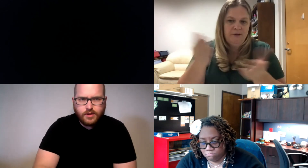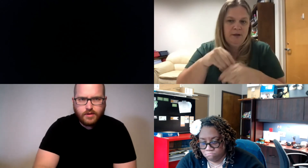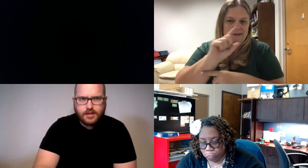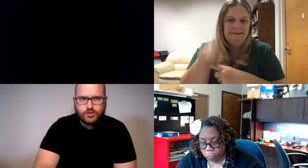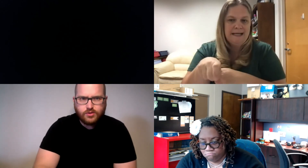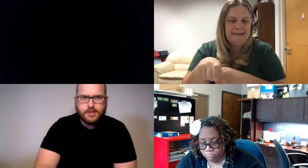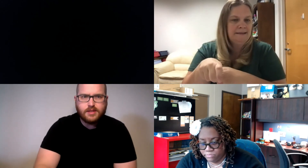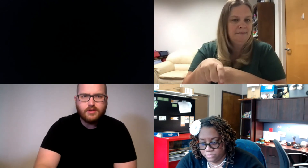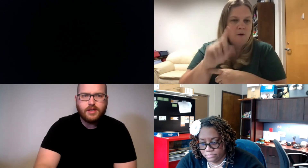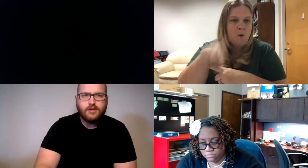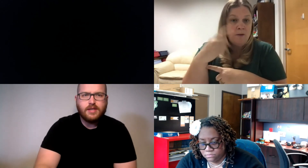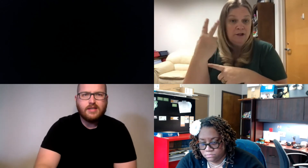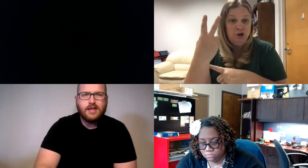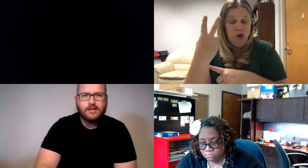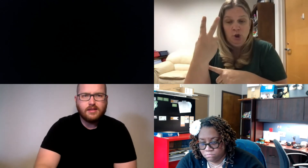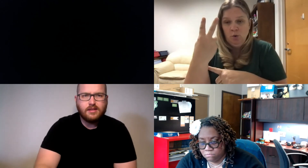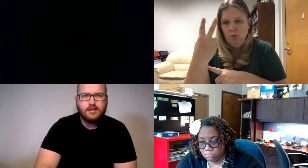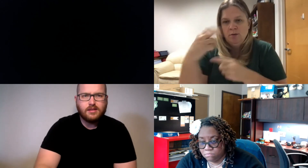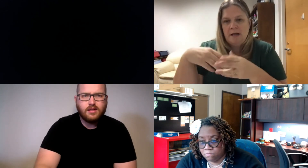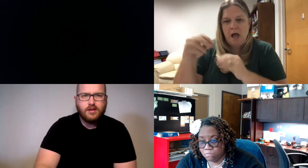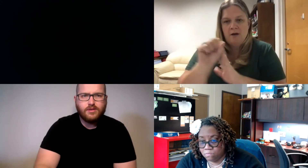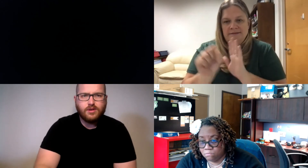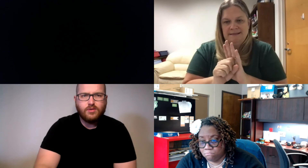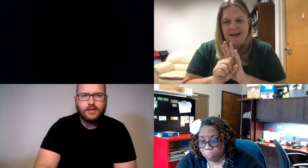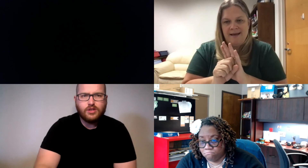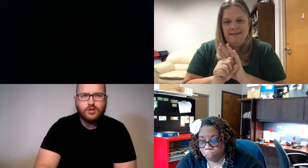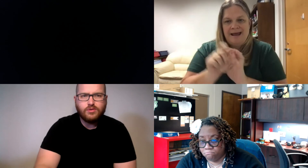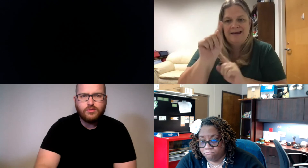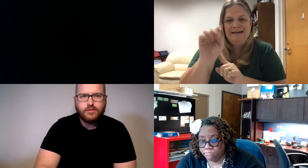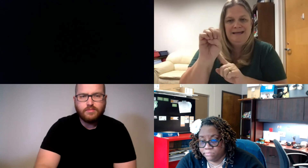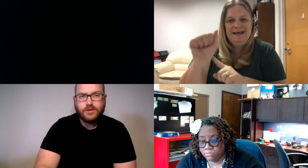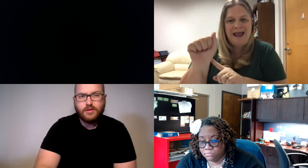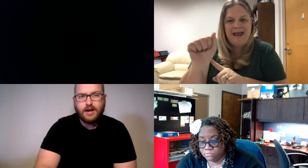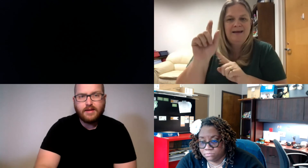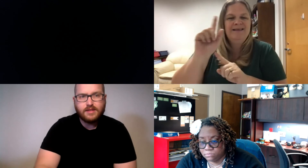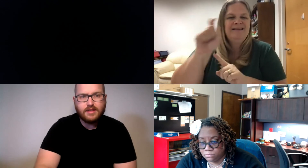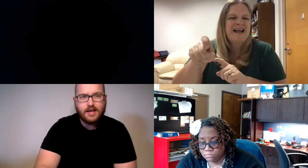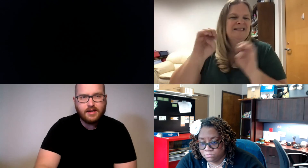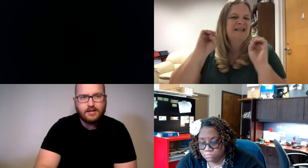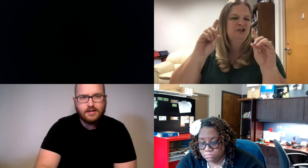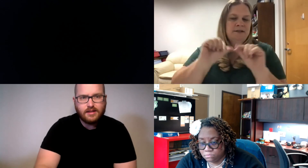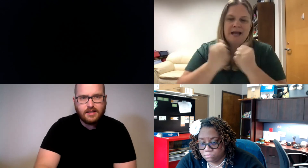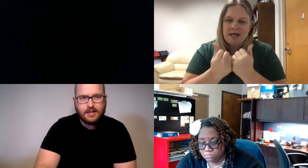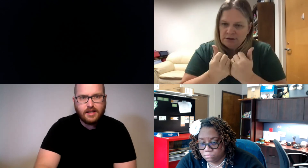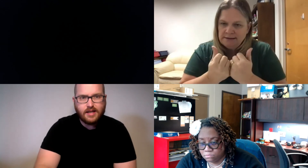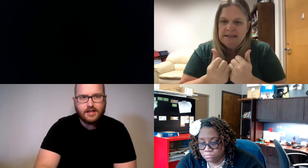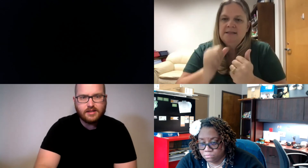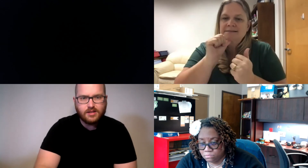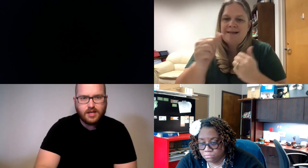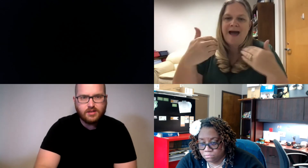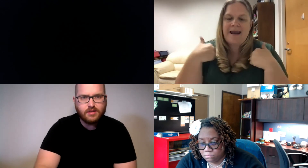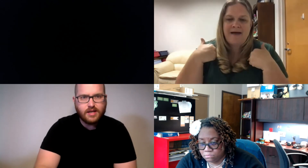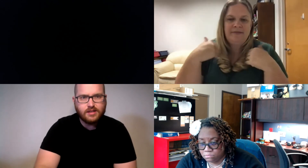There's no residential treatment center here in Texas. There's only 2, but they're out of state. TEA,